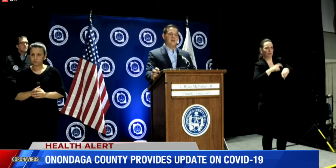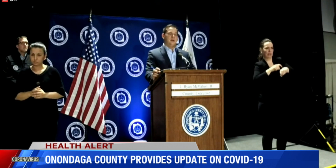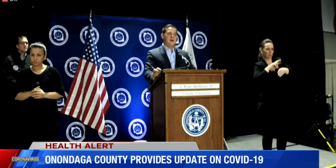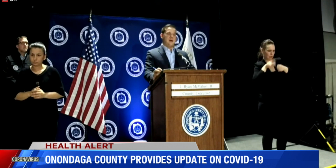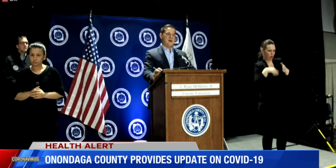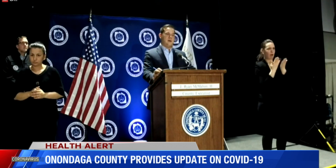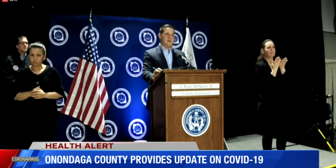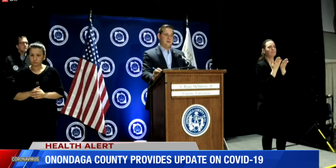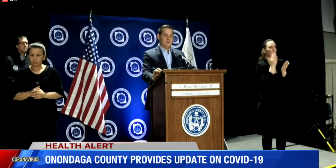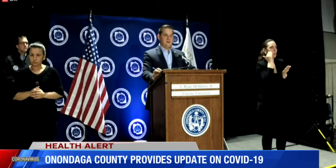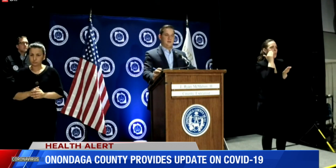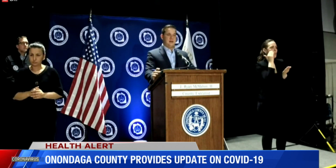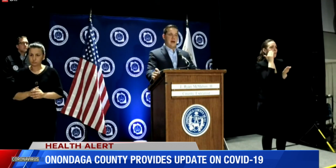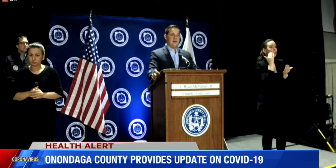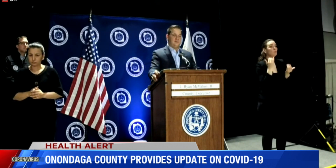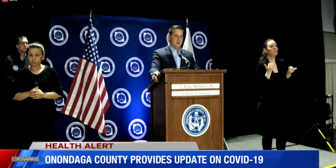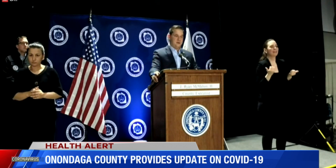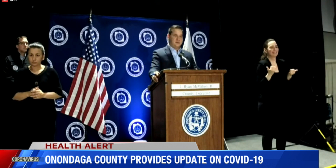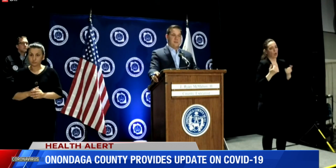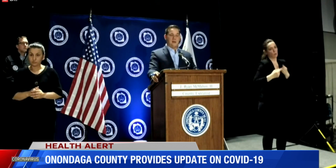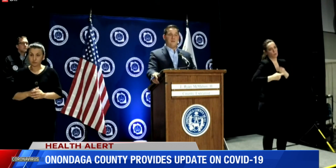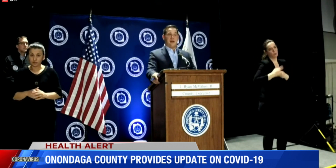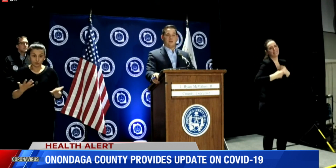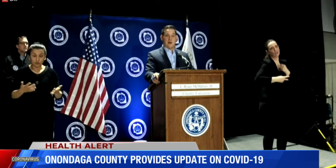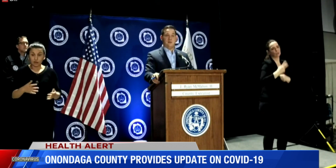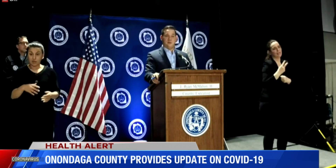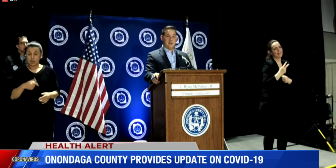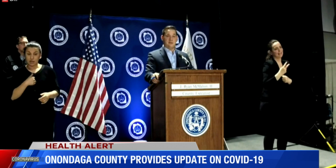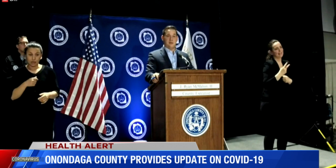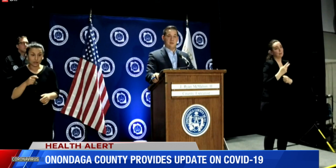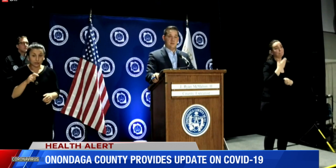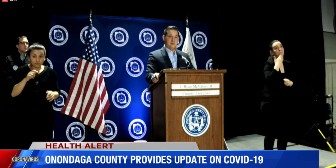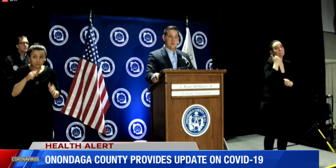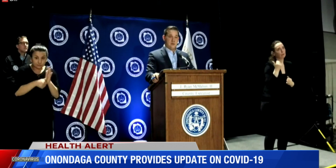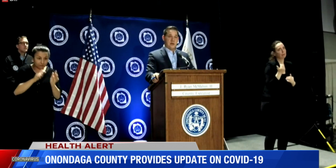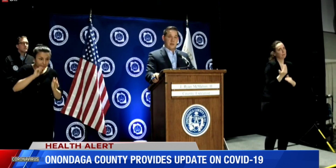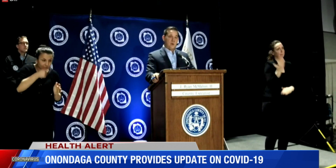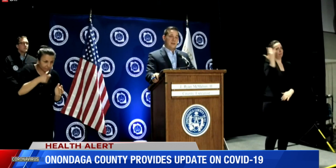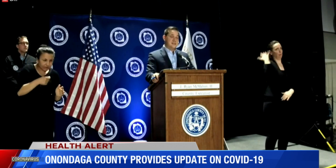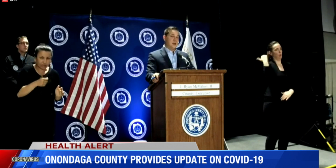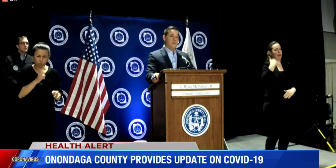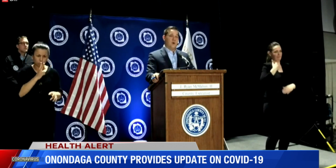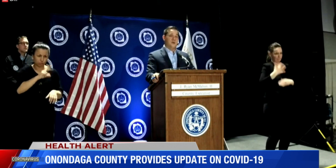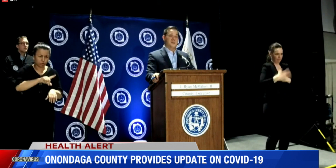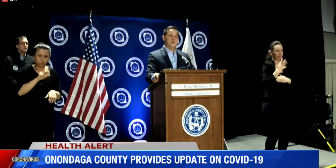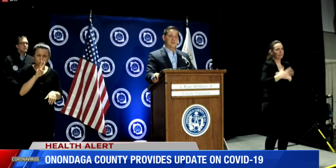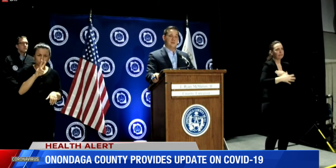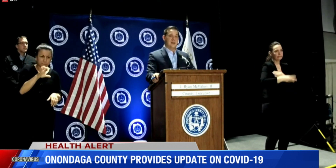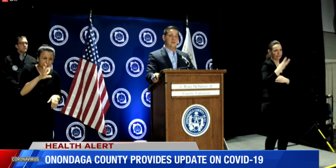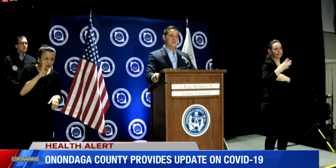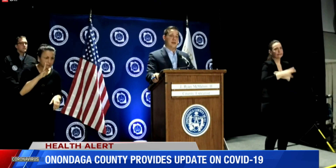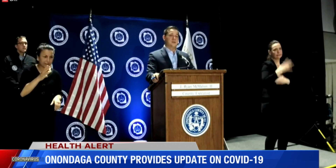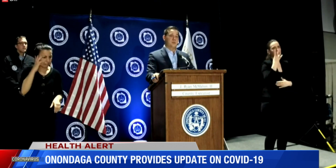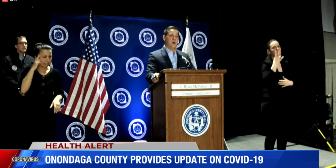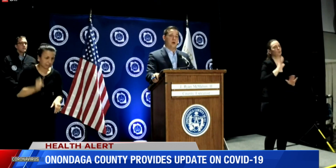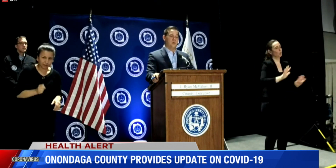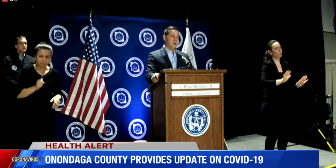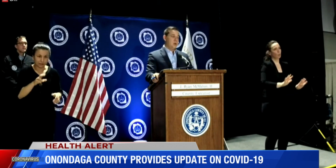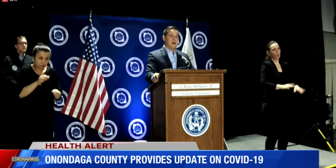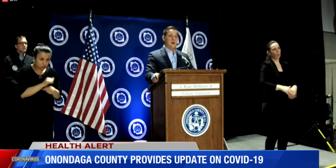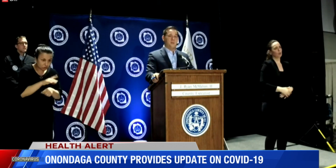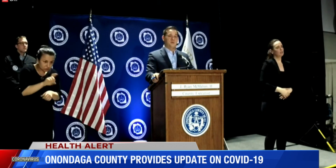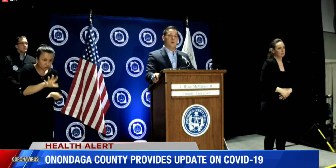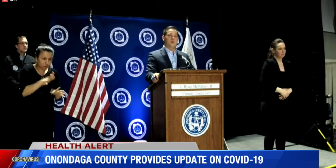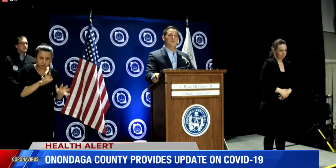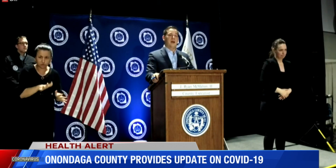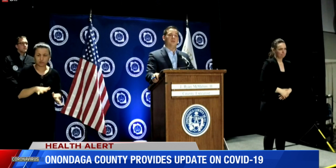quantity is not, if there is a manufacturer out there of test kits and they want to sell 467,000 tests tomorrow,